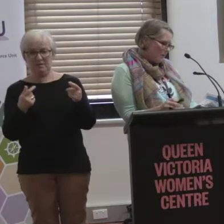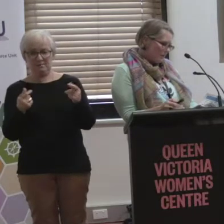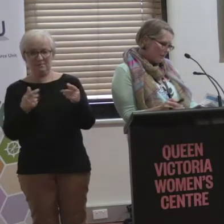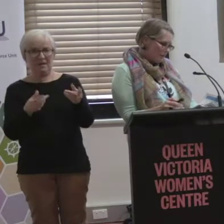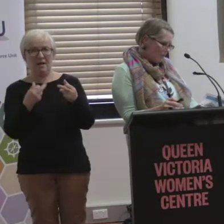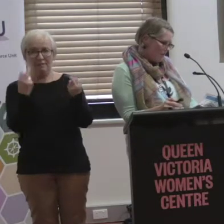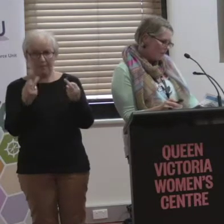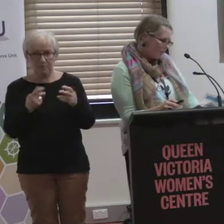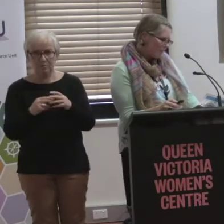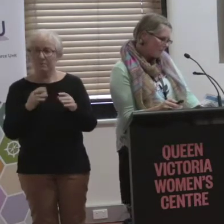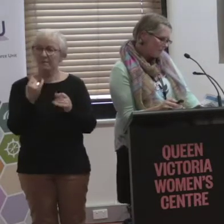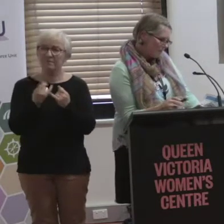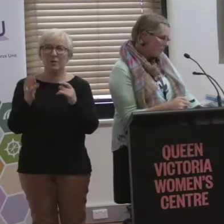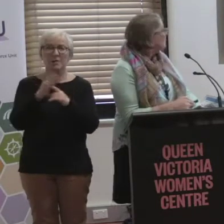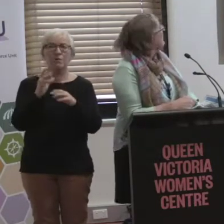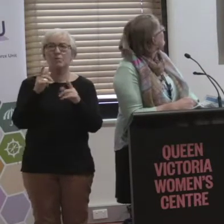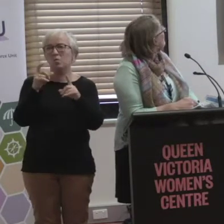is very important for health practitioners.